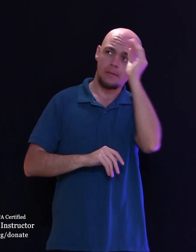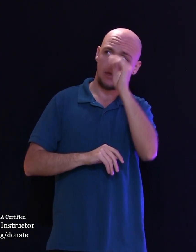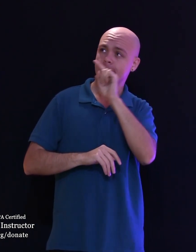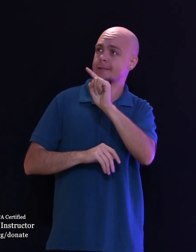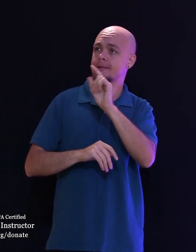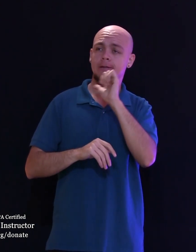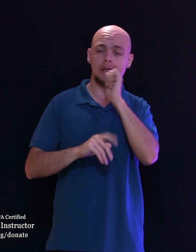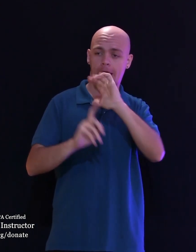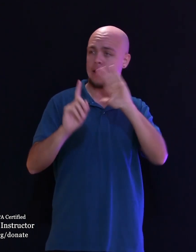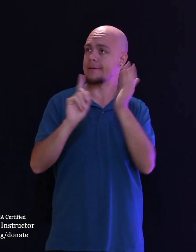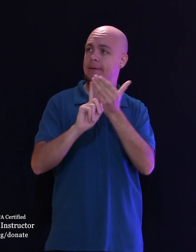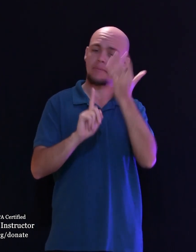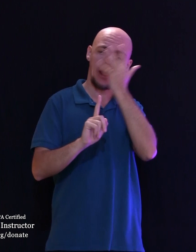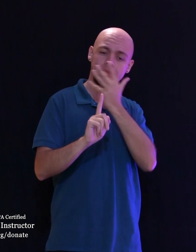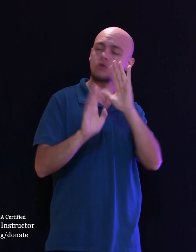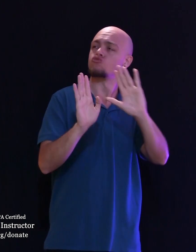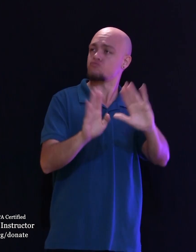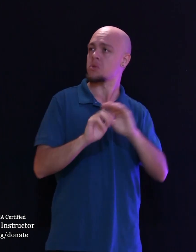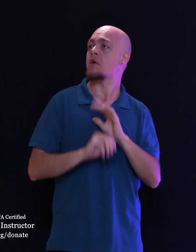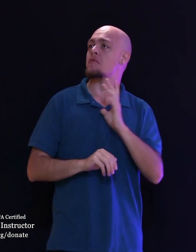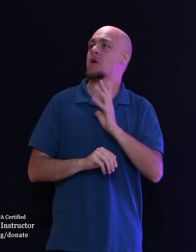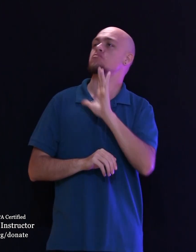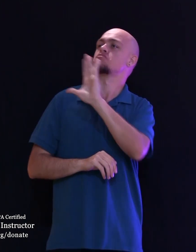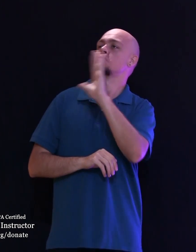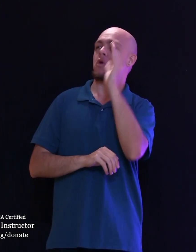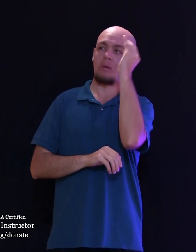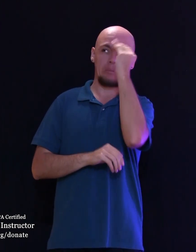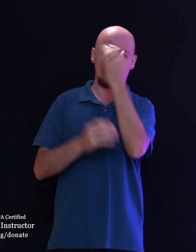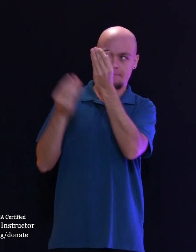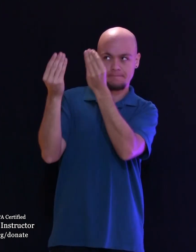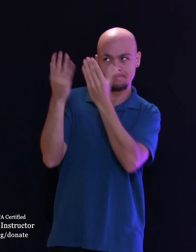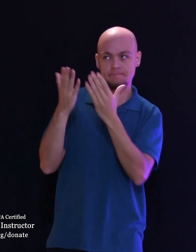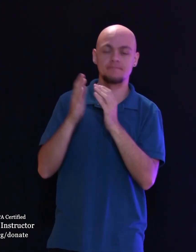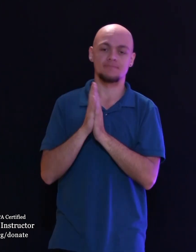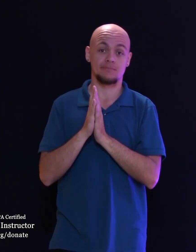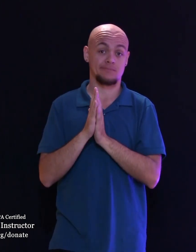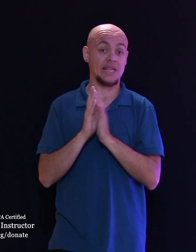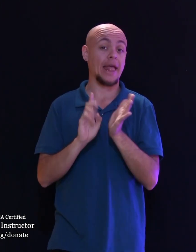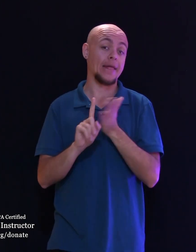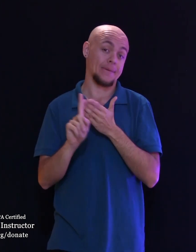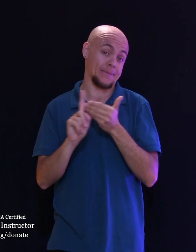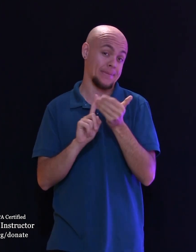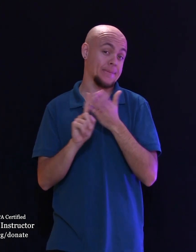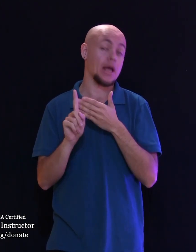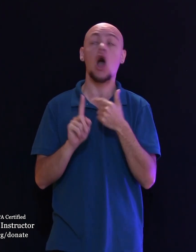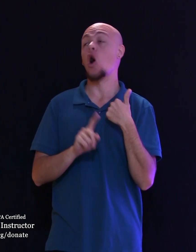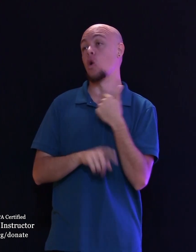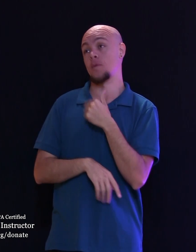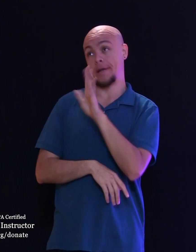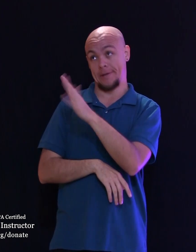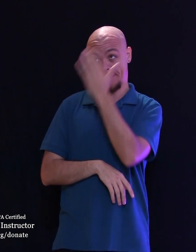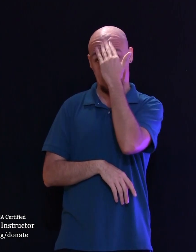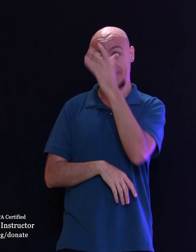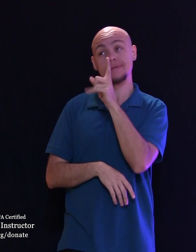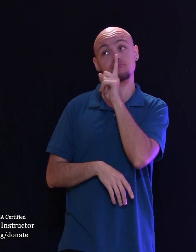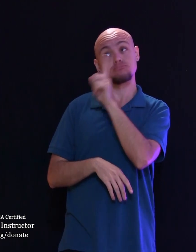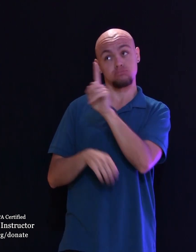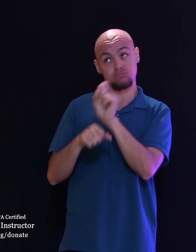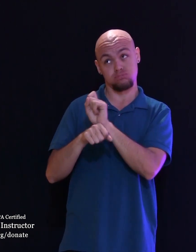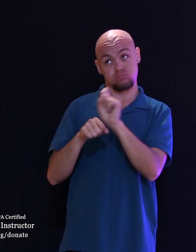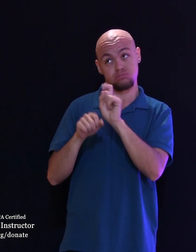are not swayed by appearances. Tell us then what you think." Talk about buttering him up, huh? Oh, we know you'll give a real